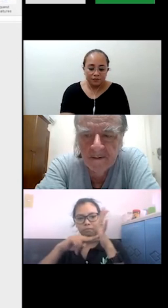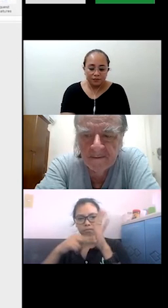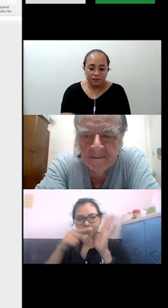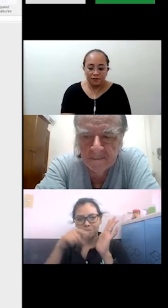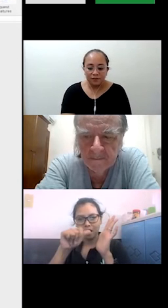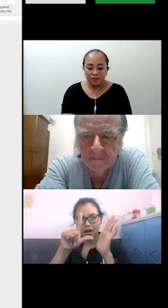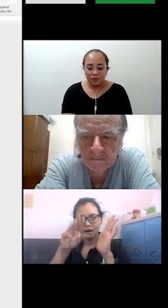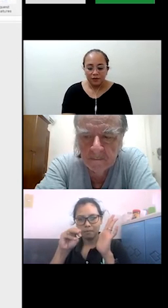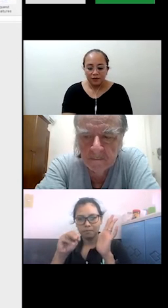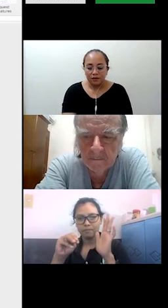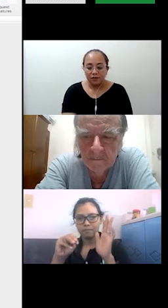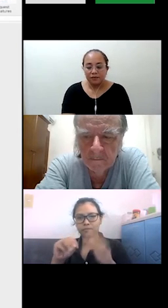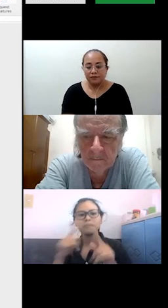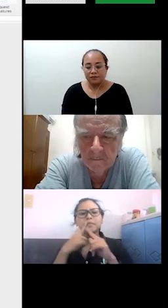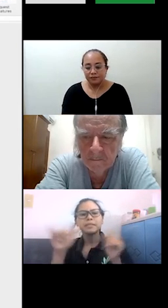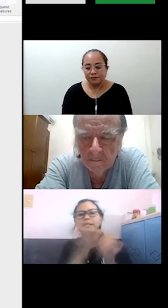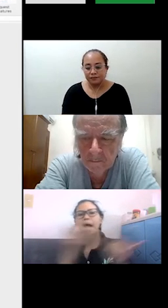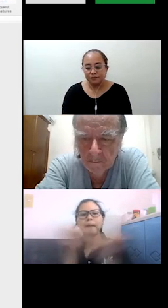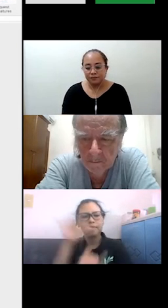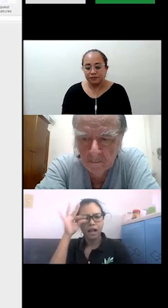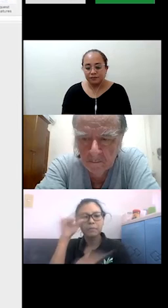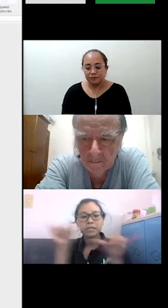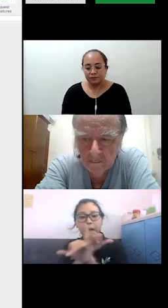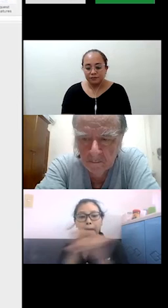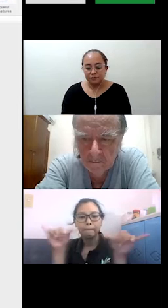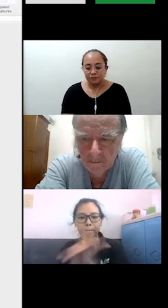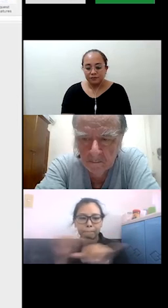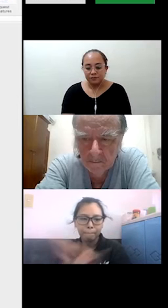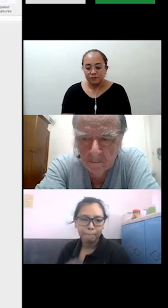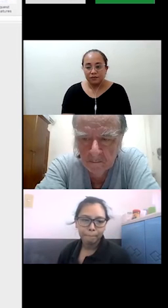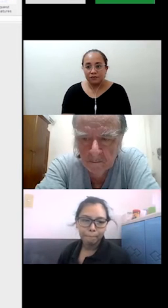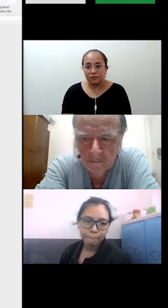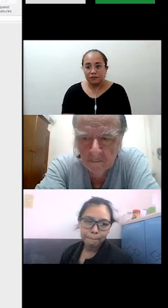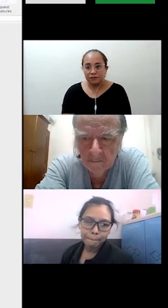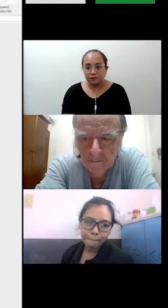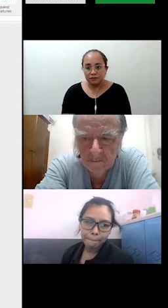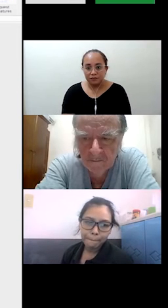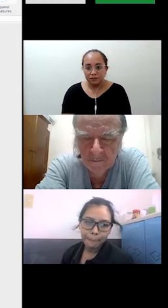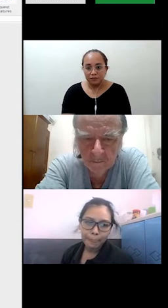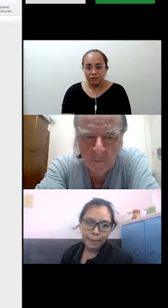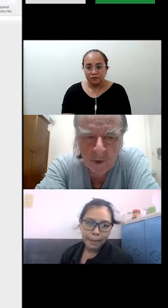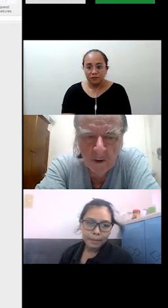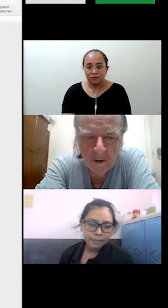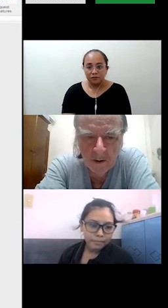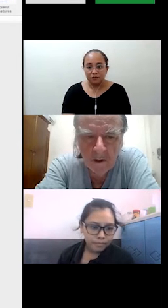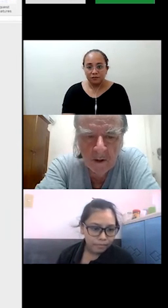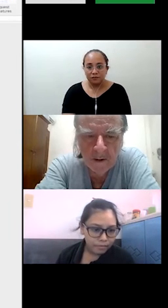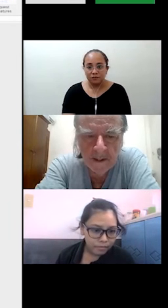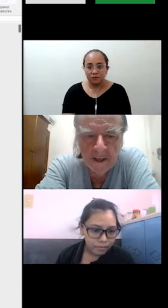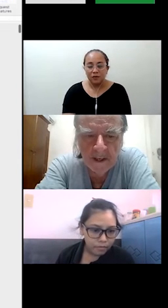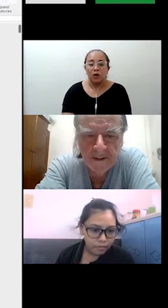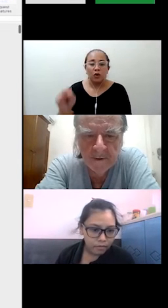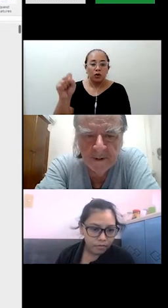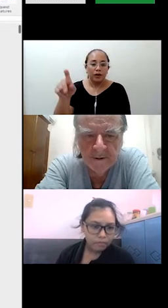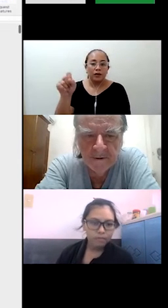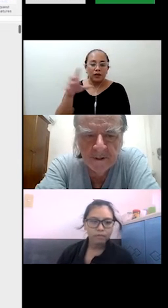So we already have arranged it by handshake, but not yet with the palm orientation. Okay,